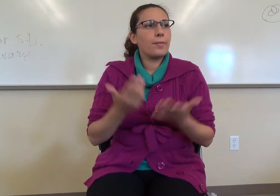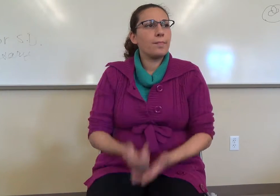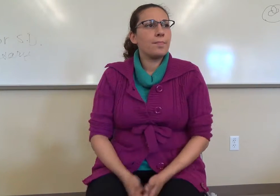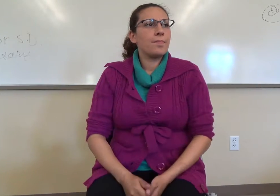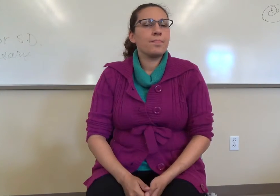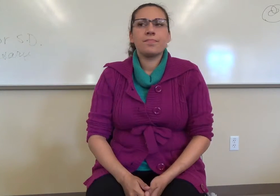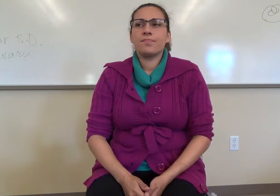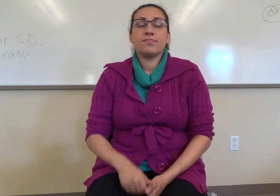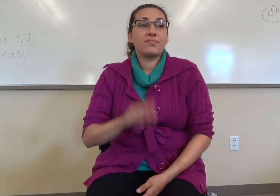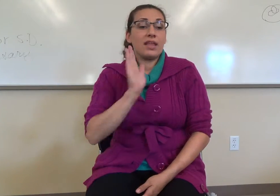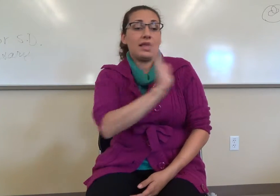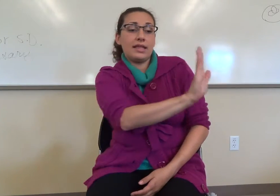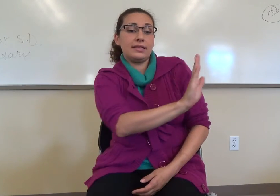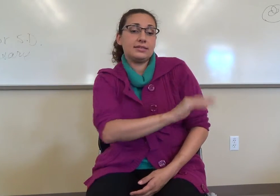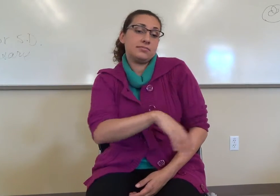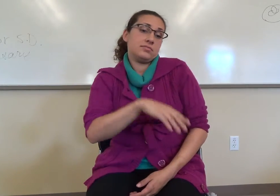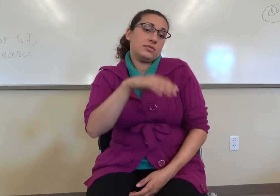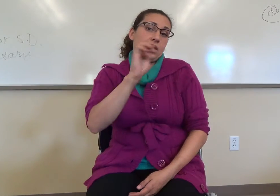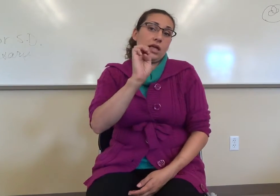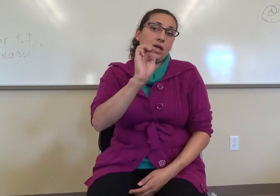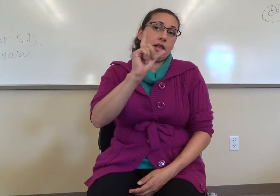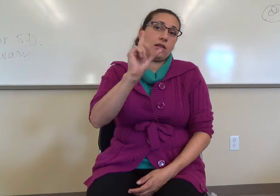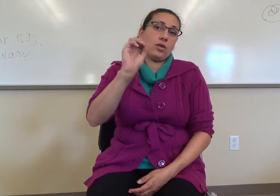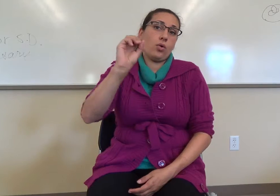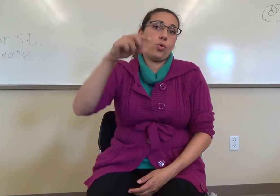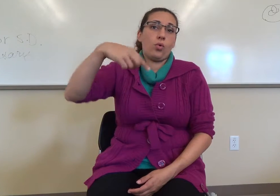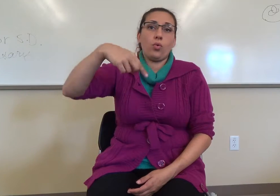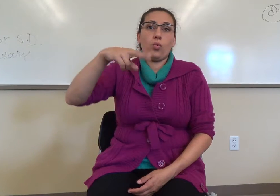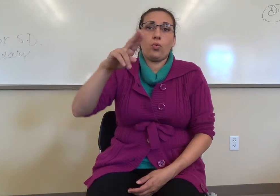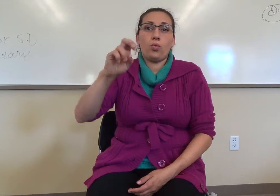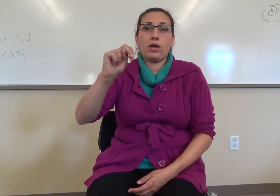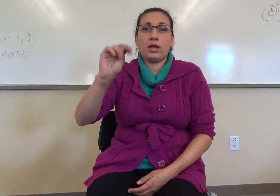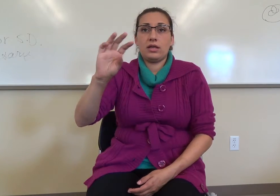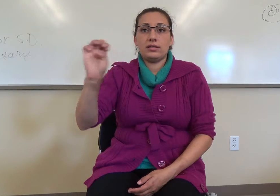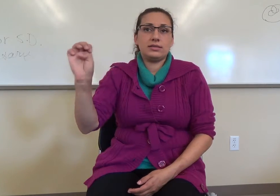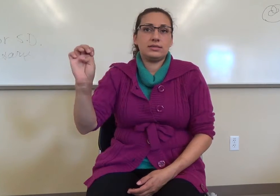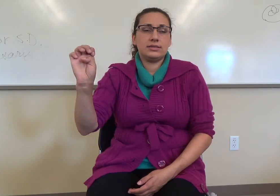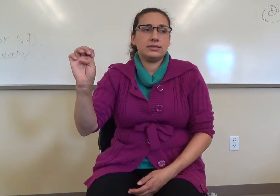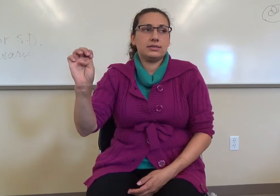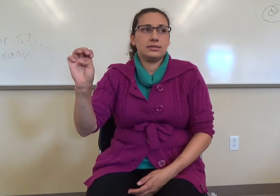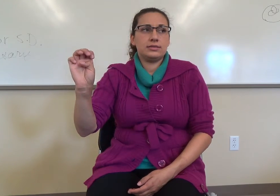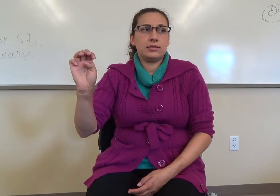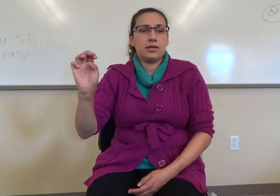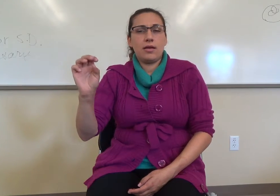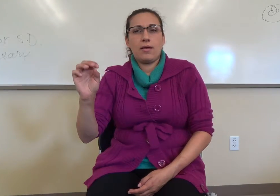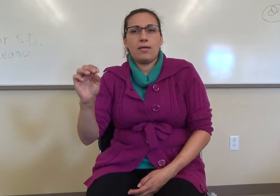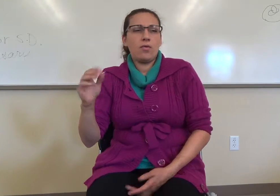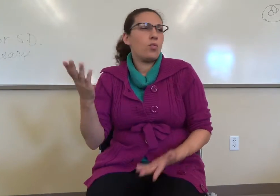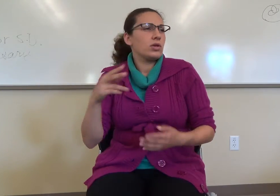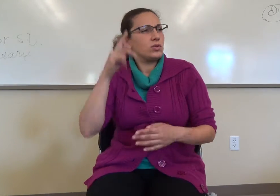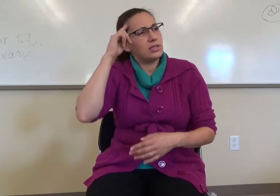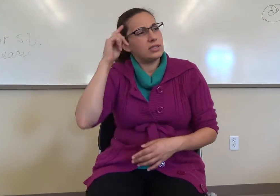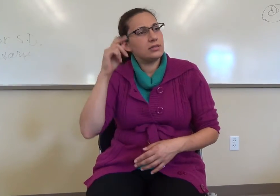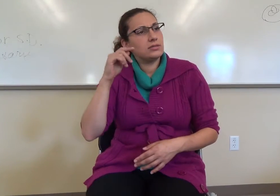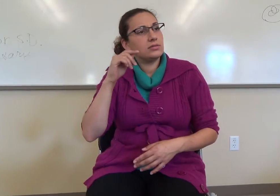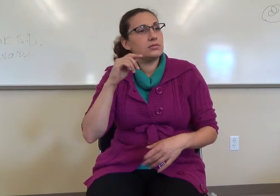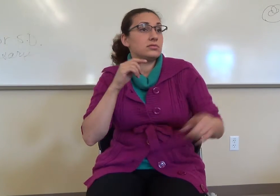His eloquence made him quotable. So what do you think, Martin? His behavior,